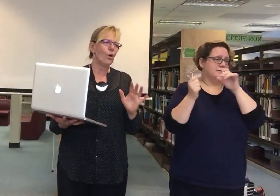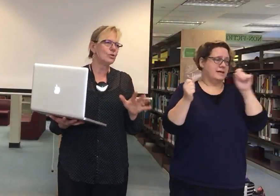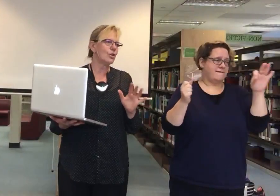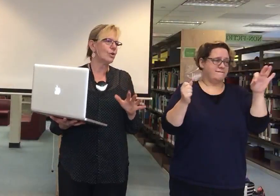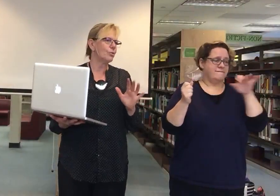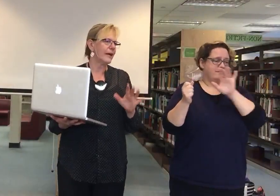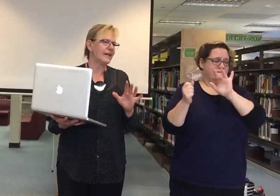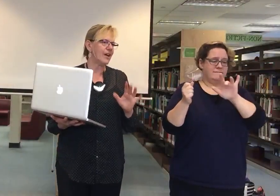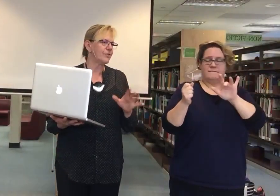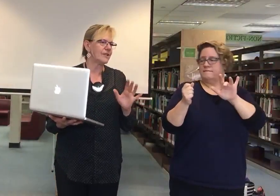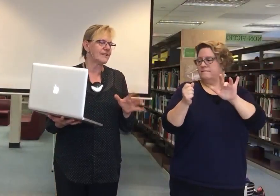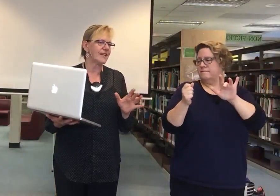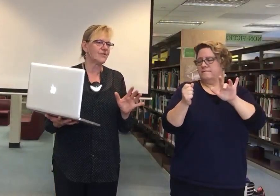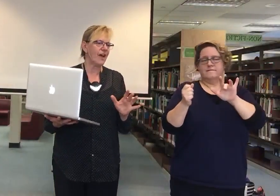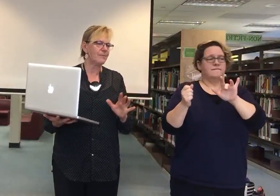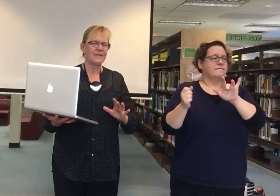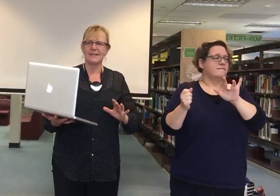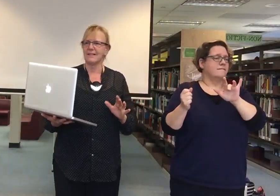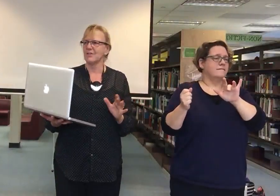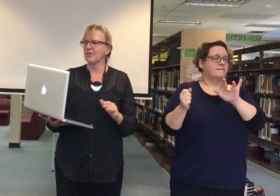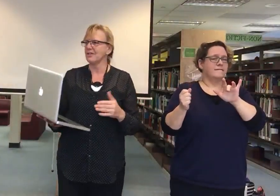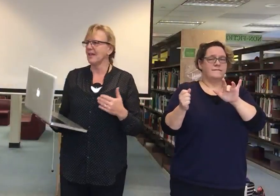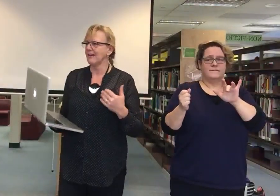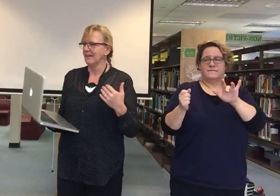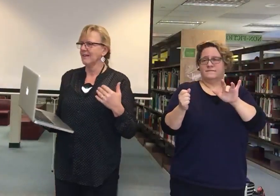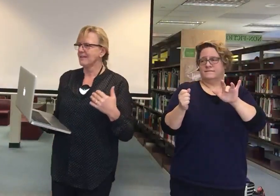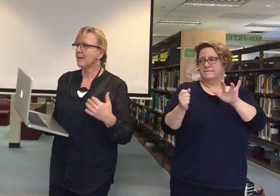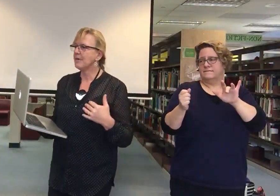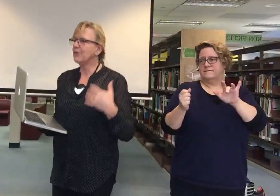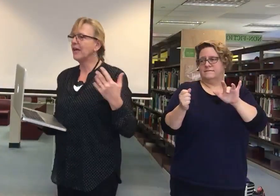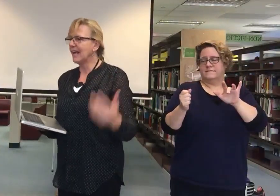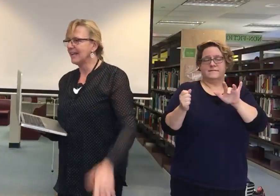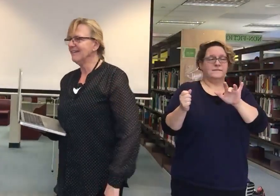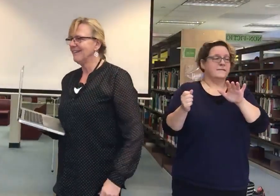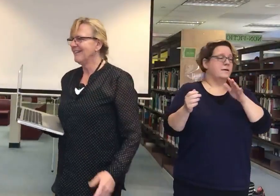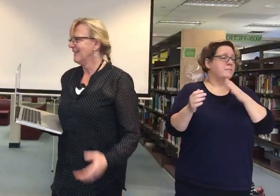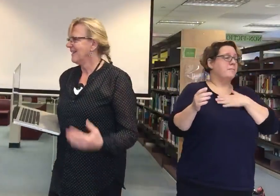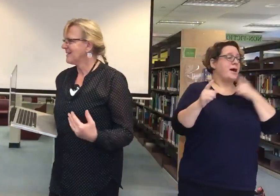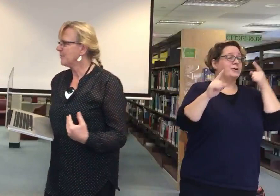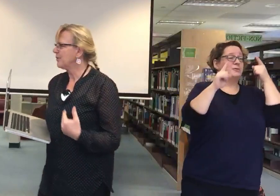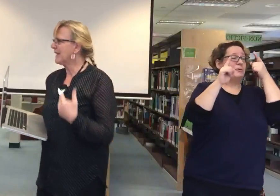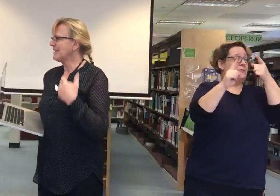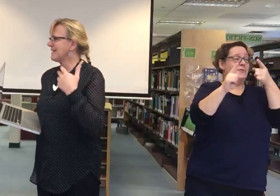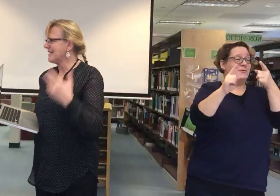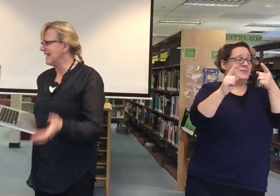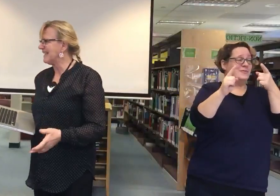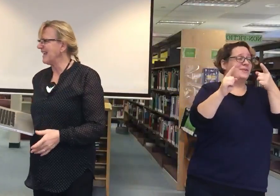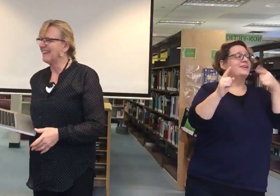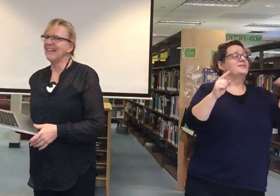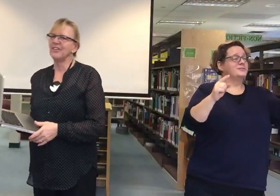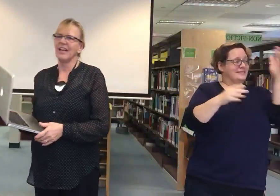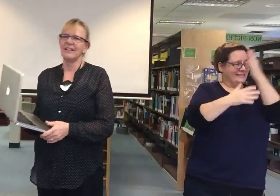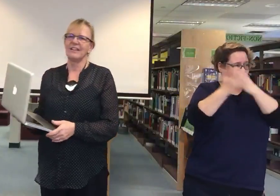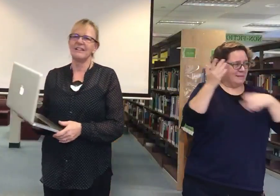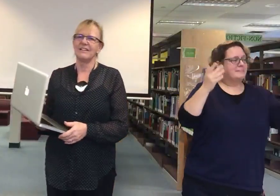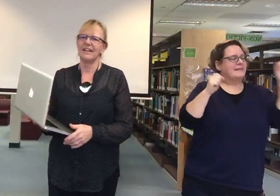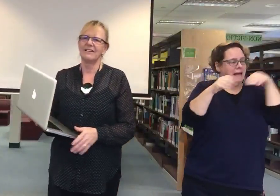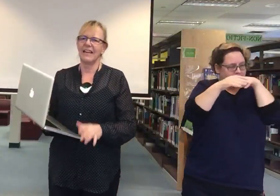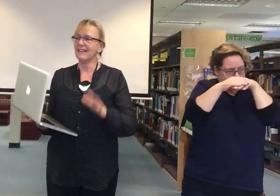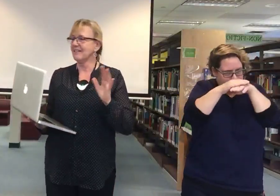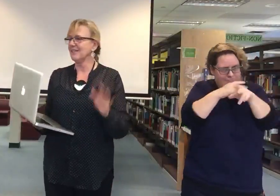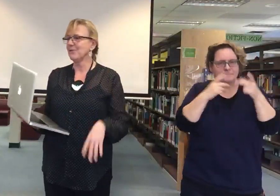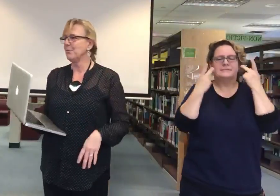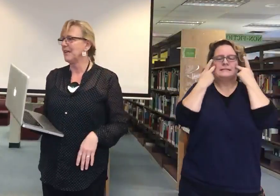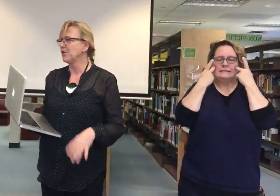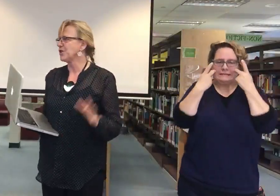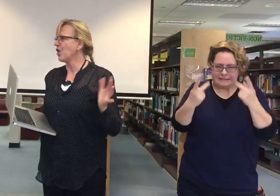And my whole goal right now for this next 5 minutes is just that some of you get in, some of you get to see it, and then you kind of go,